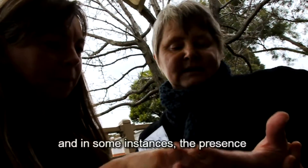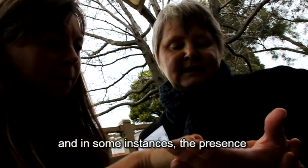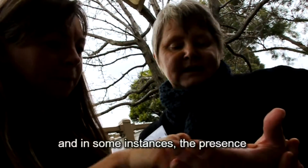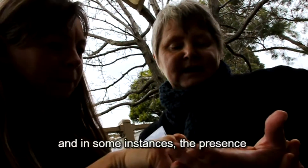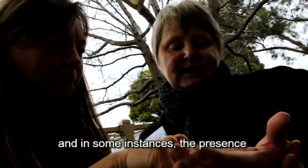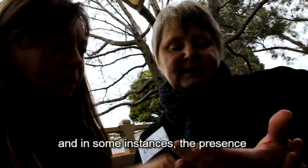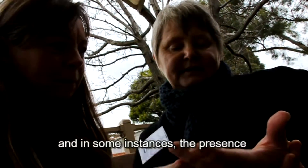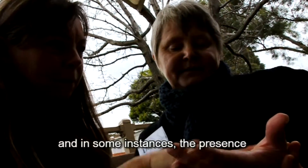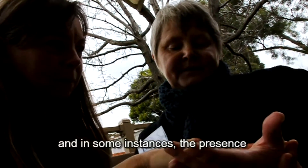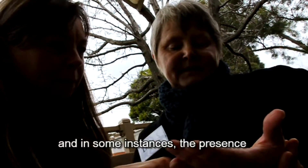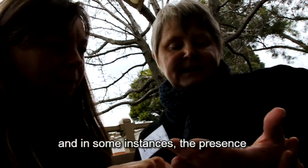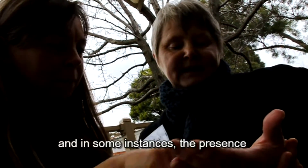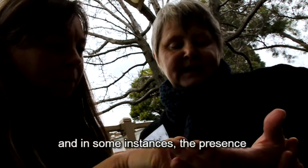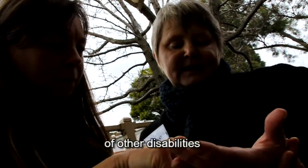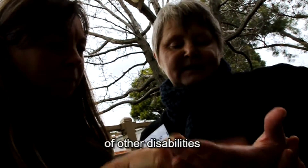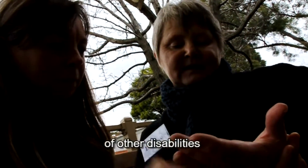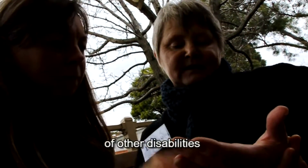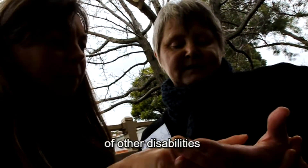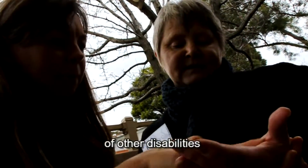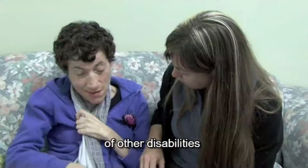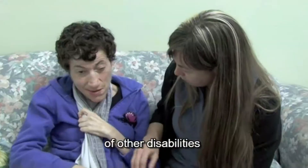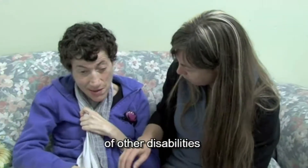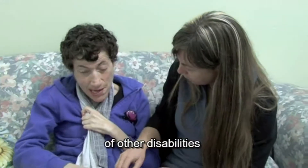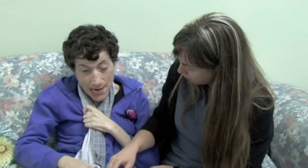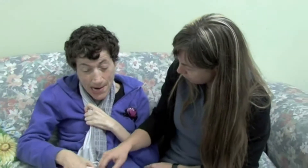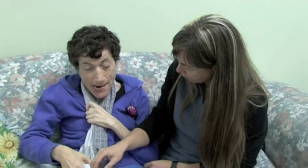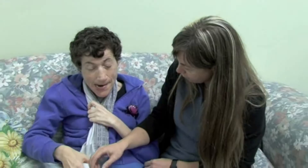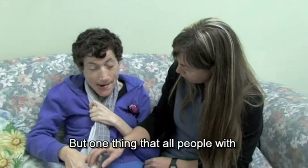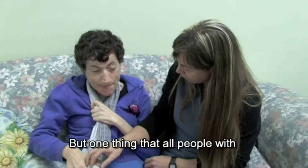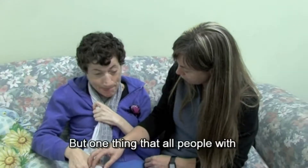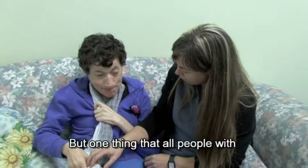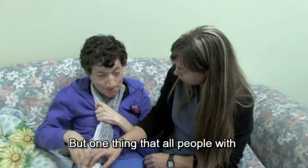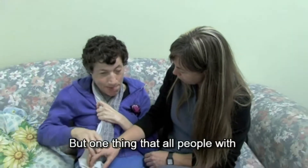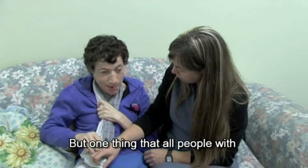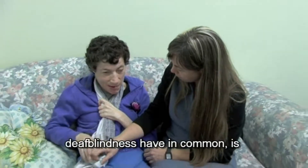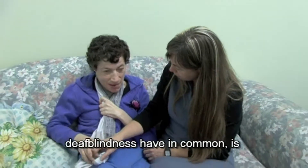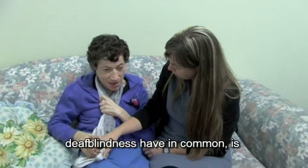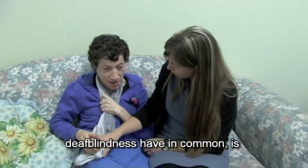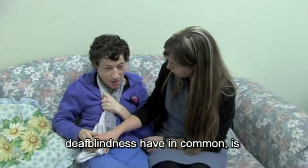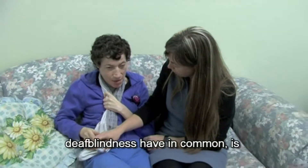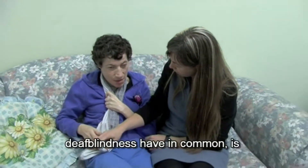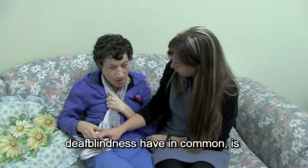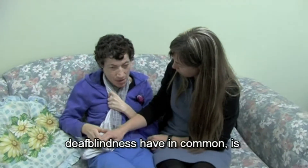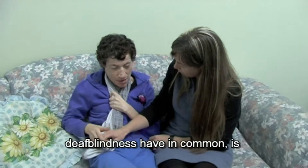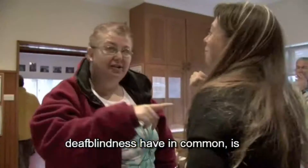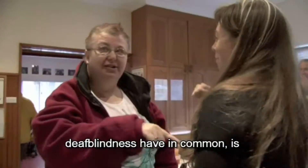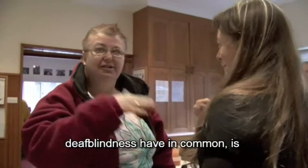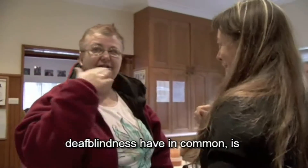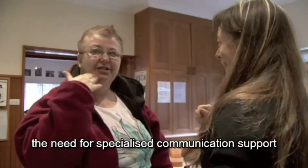some instances, the presence of other disabilities. But one thing that all people with deafblindness have in common is the